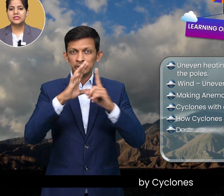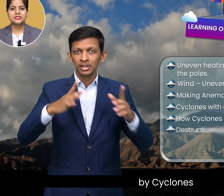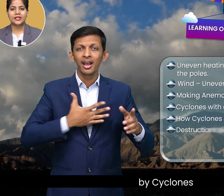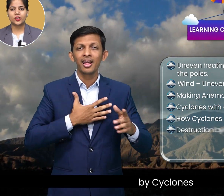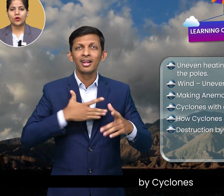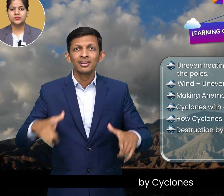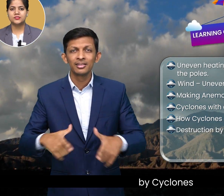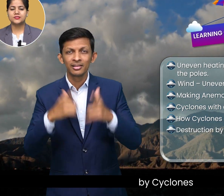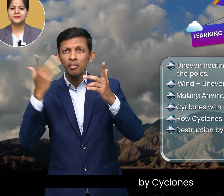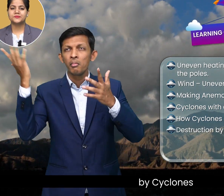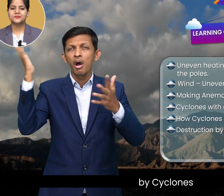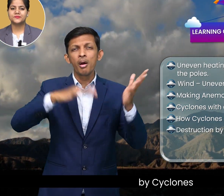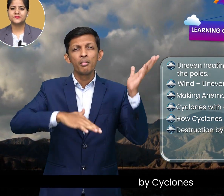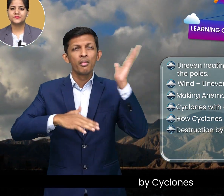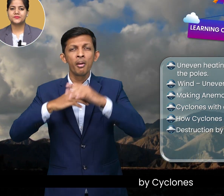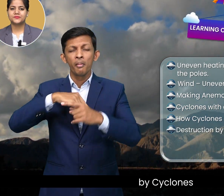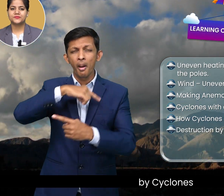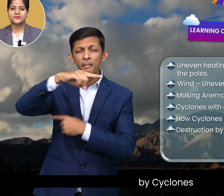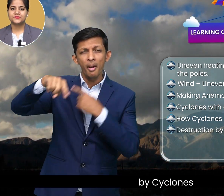Destruction by cyclones.